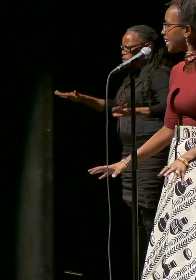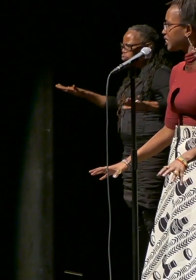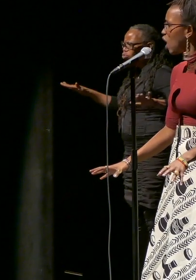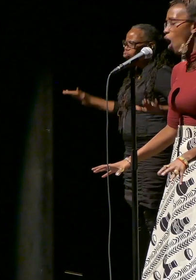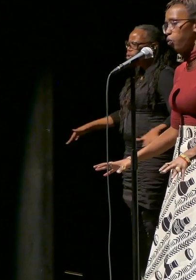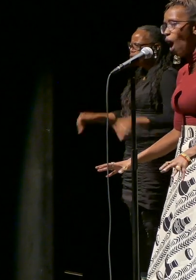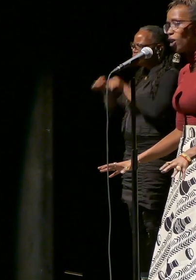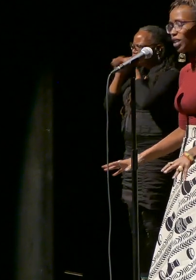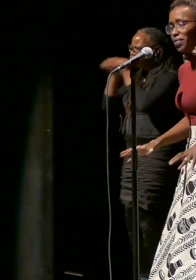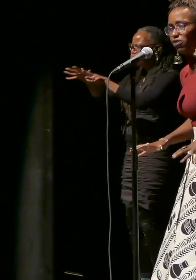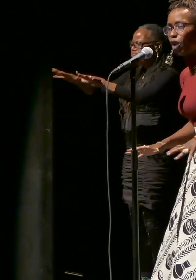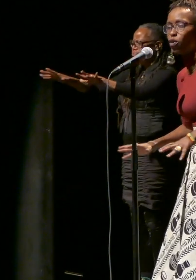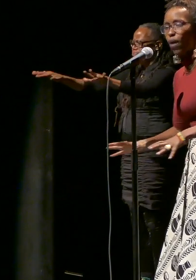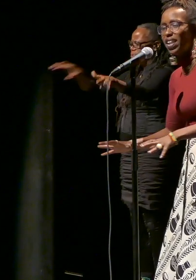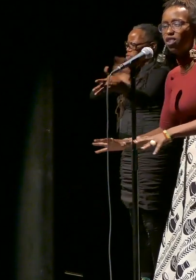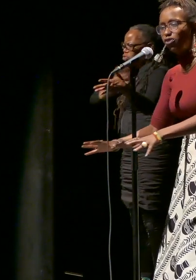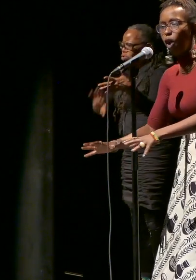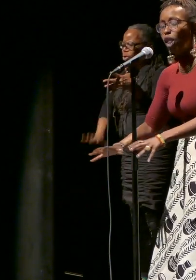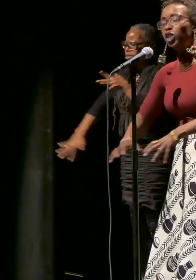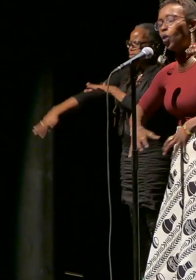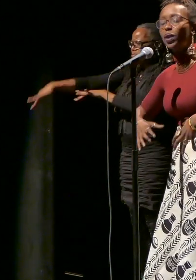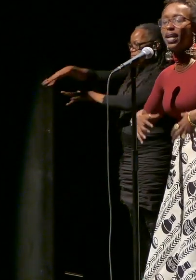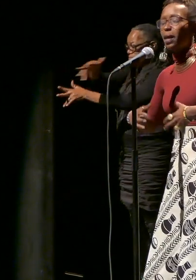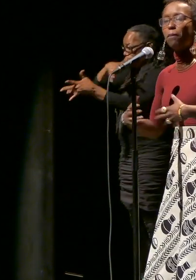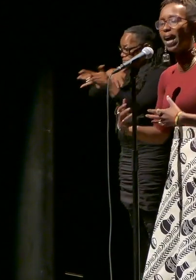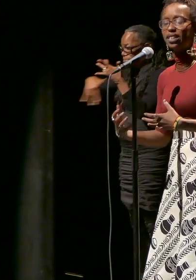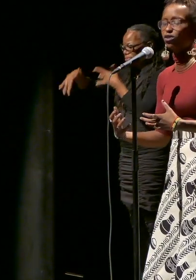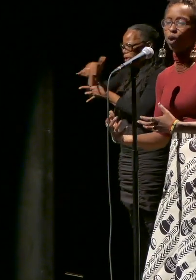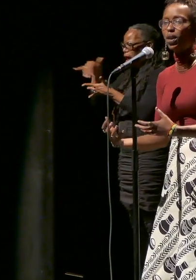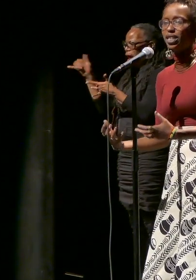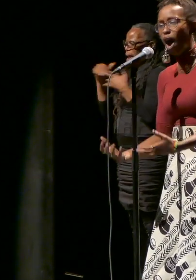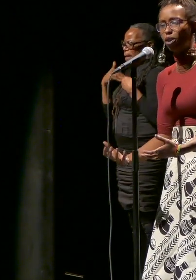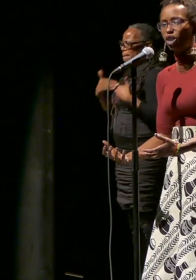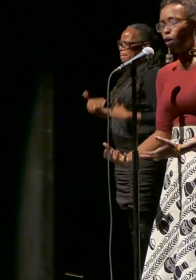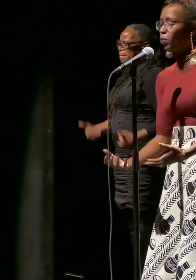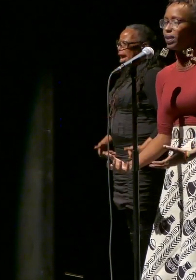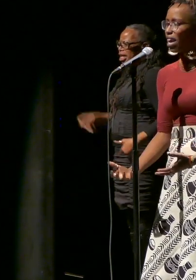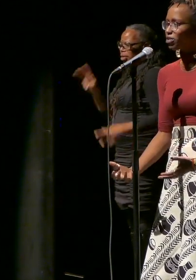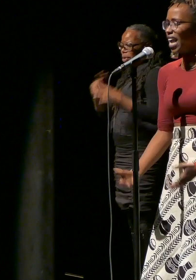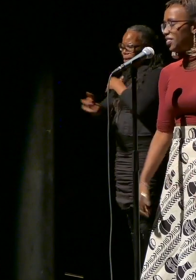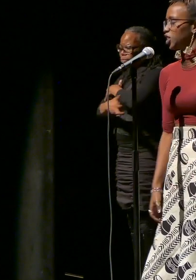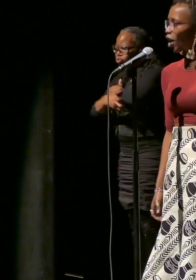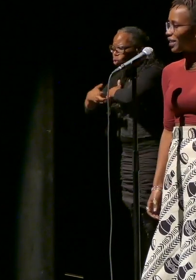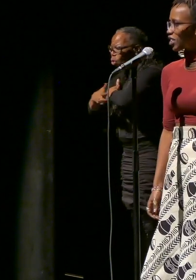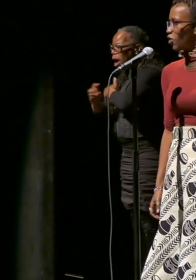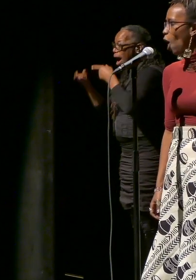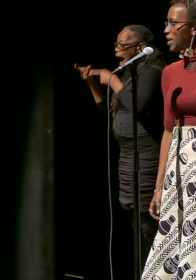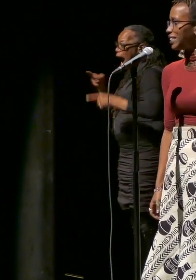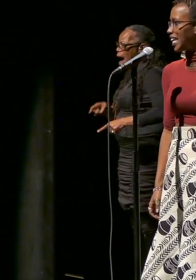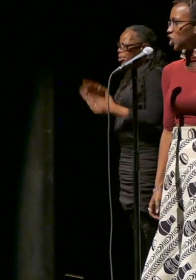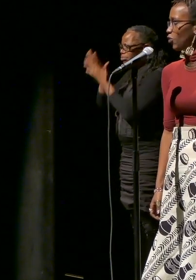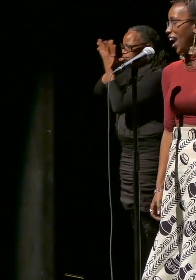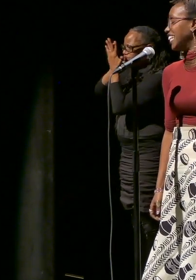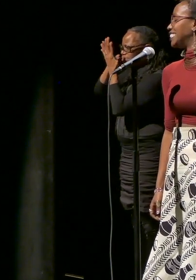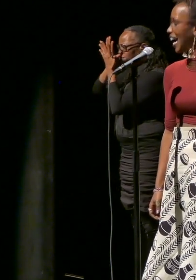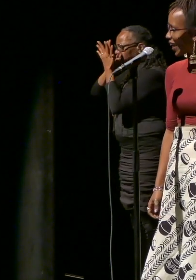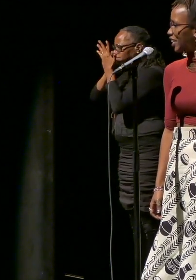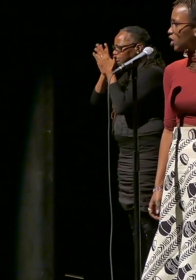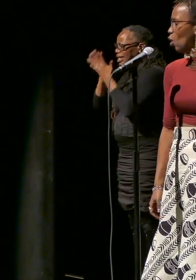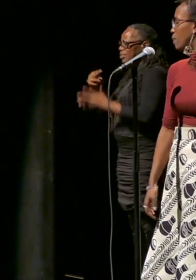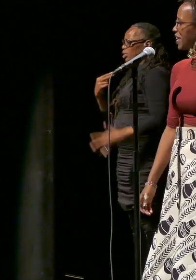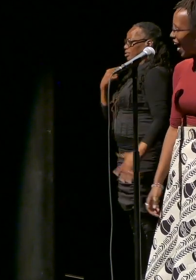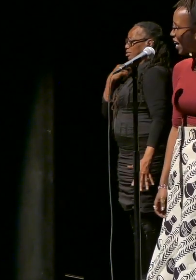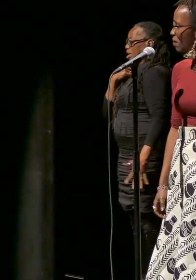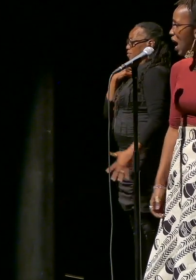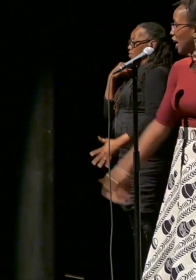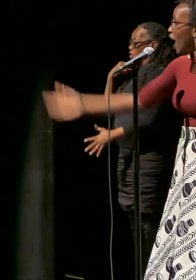cover of night. Our waters, they flowed red and full, swollen like the bodies of stolen daughters. We were left in the darkness of colonization for